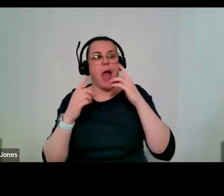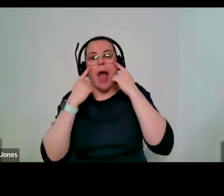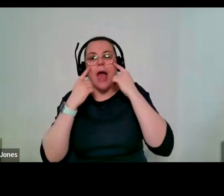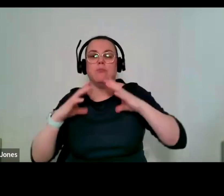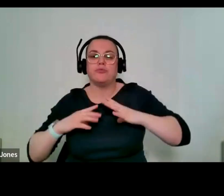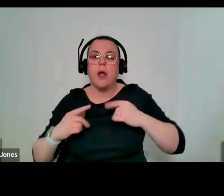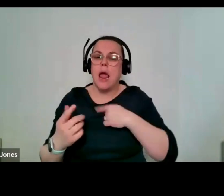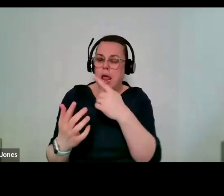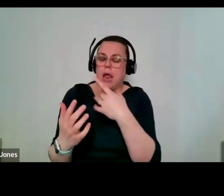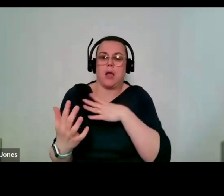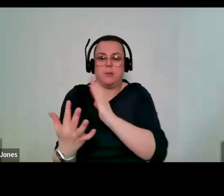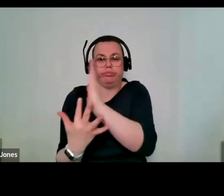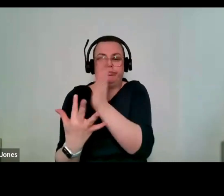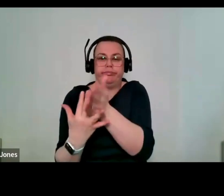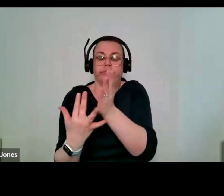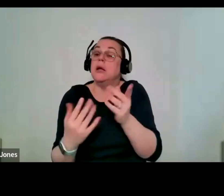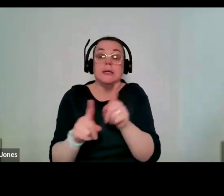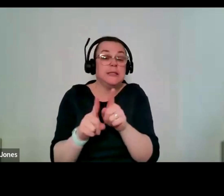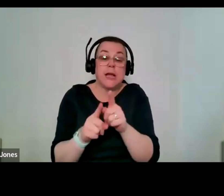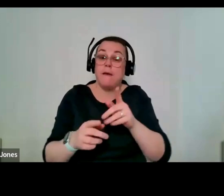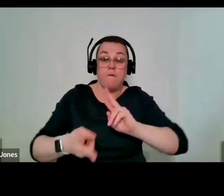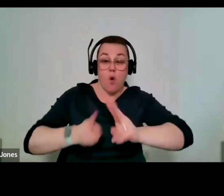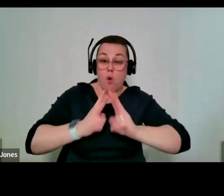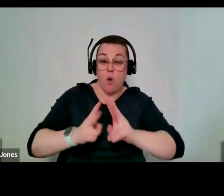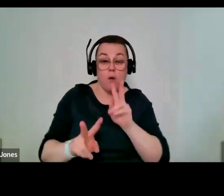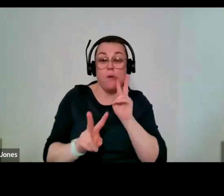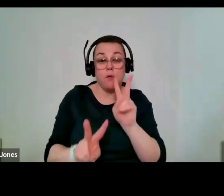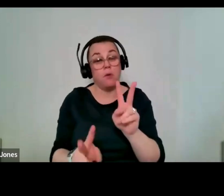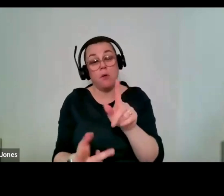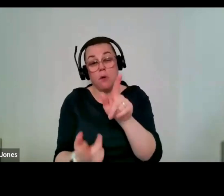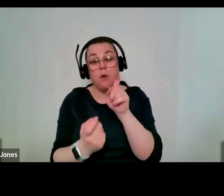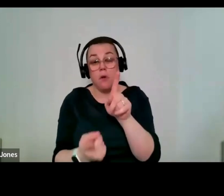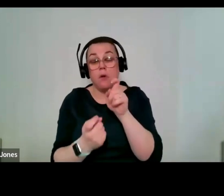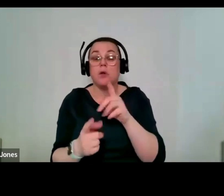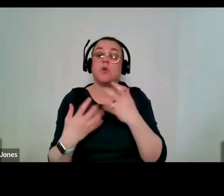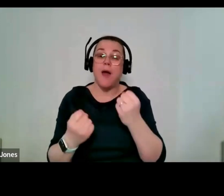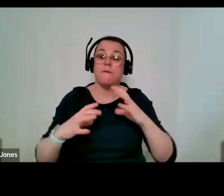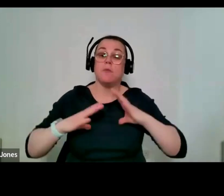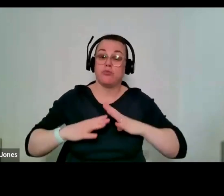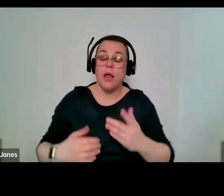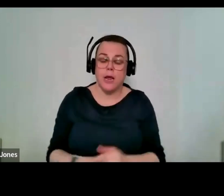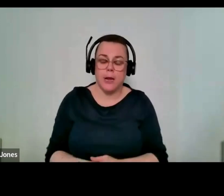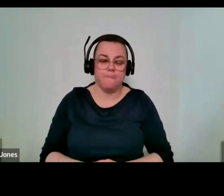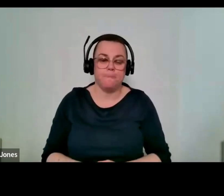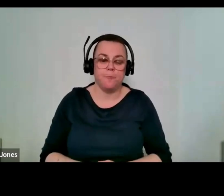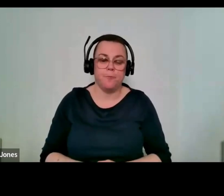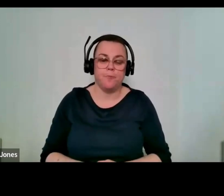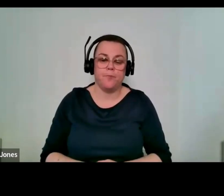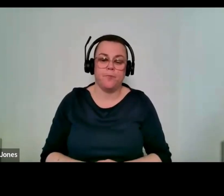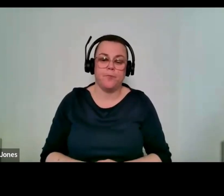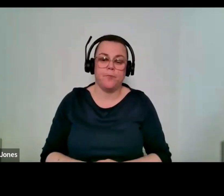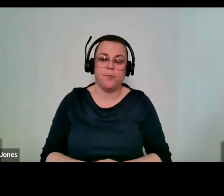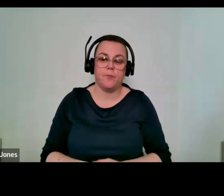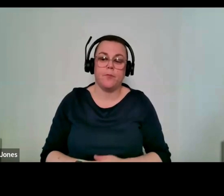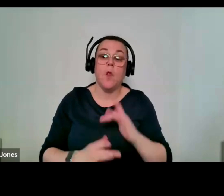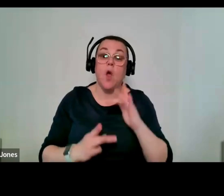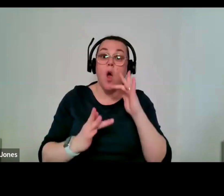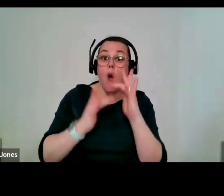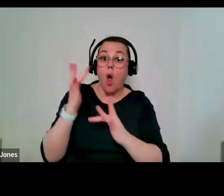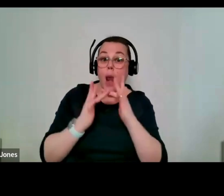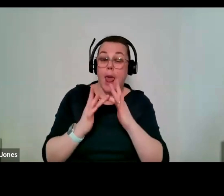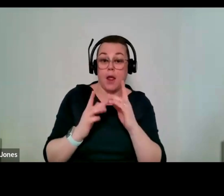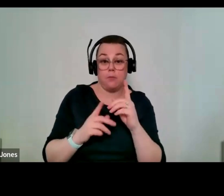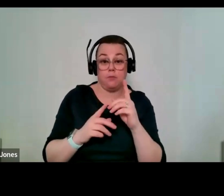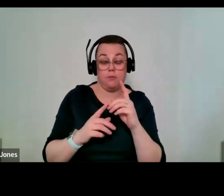important for any BSL interpreters to have their breaks too. And for online meeting, put the